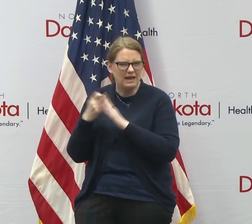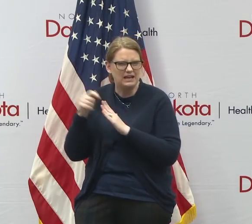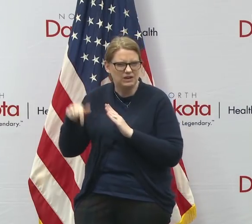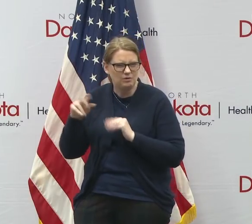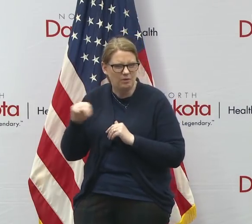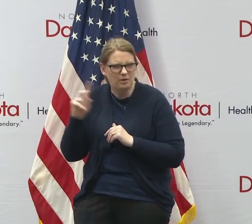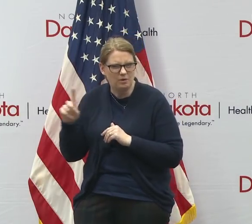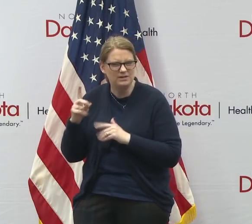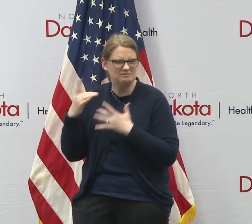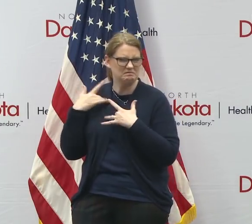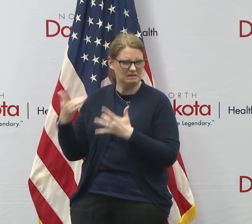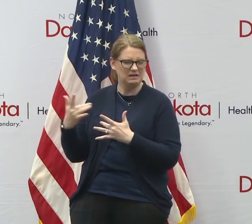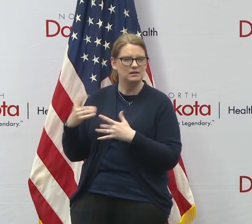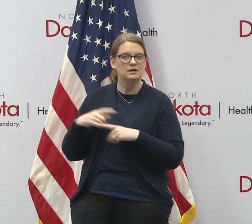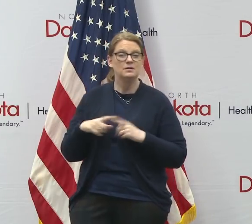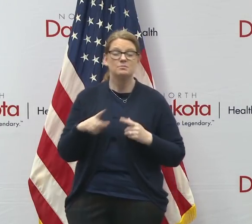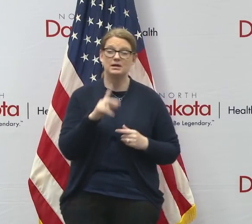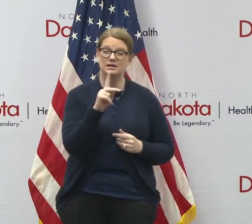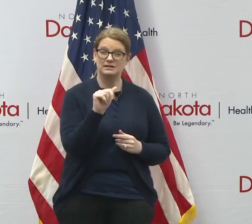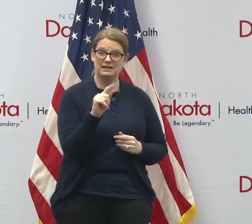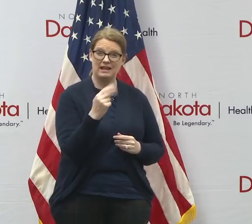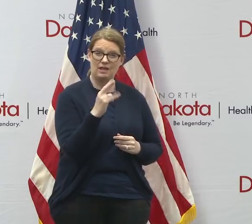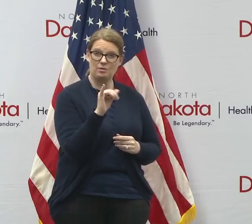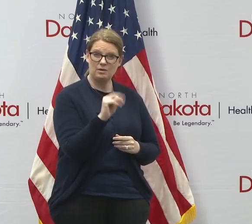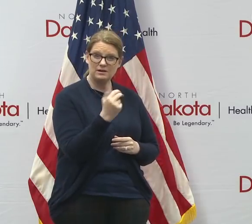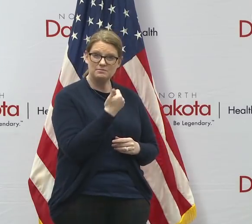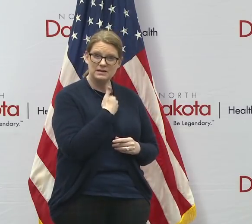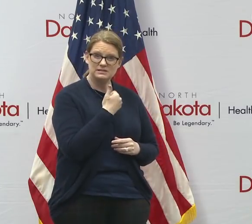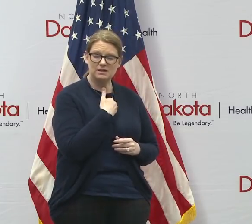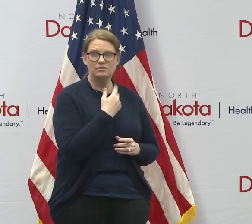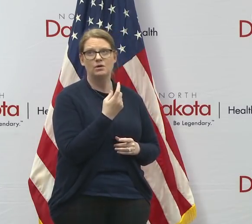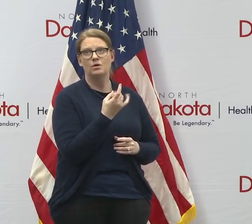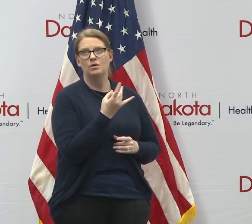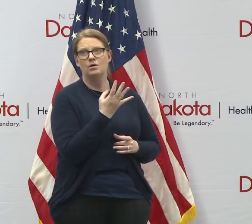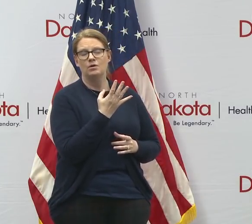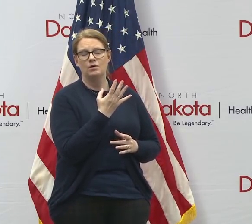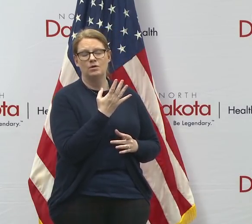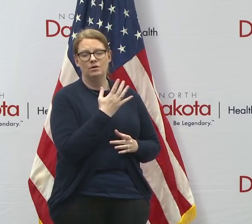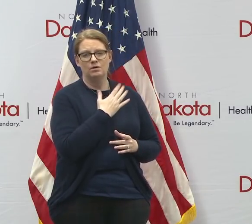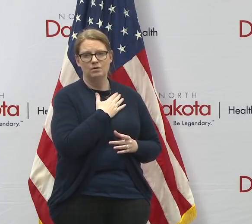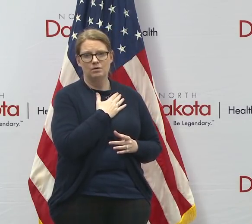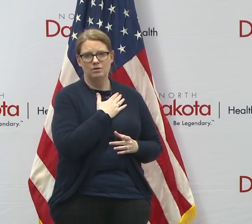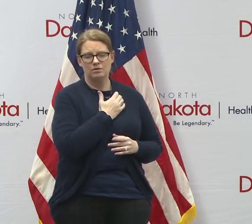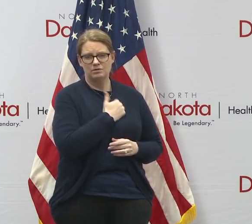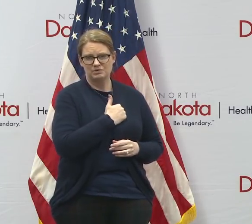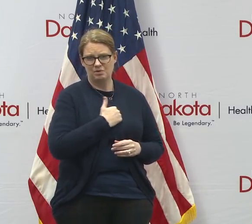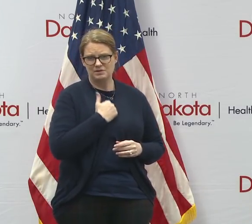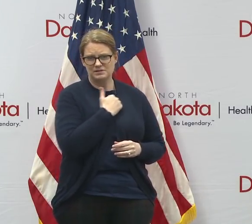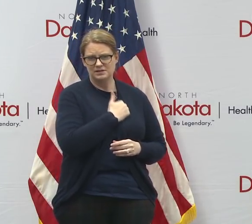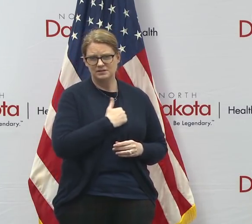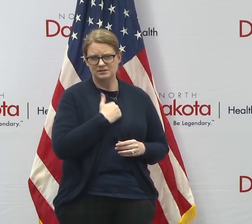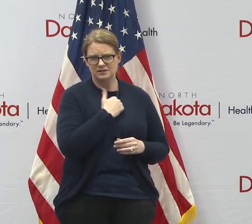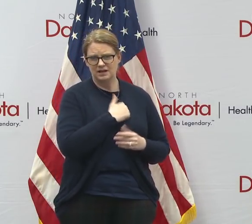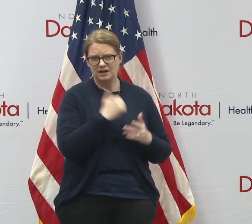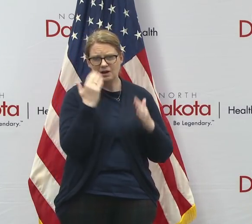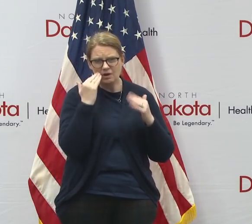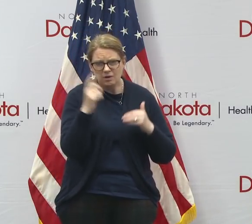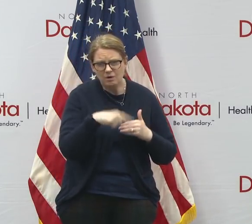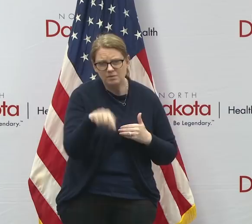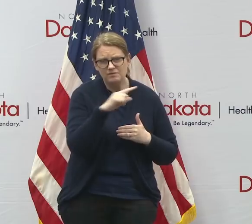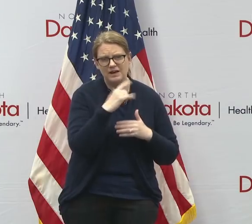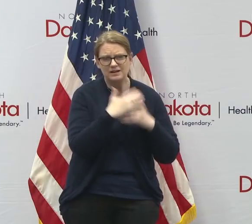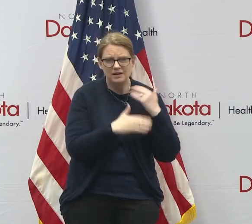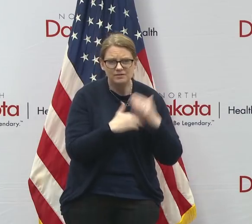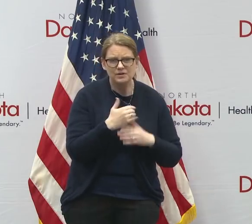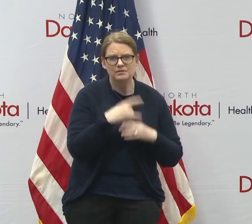Catherine and I extend our deepest condolences to this family and the friends. We also hope that they can find comfort in the